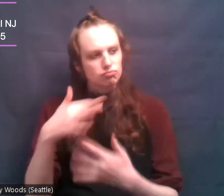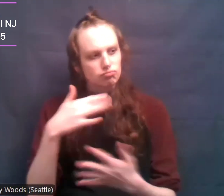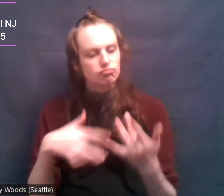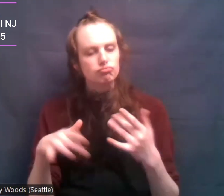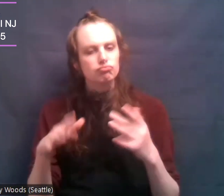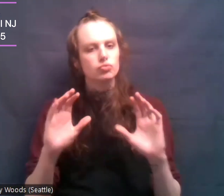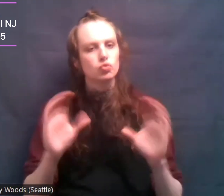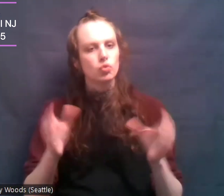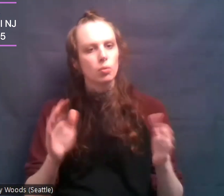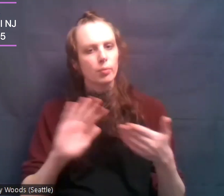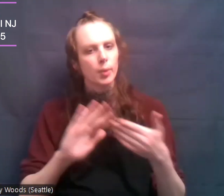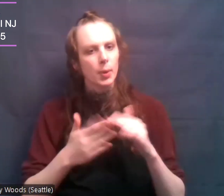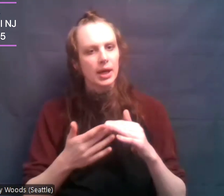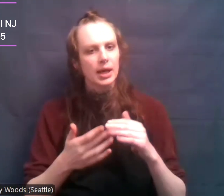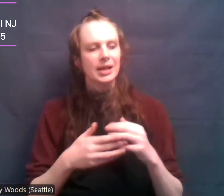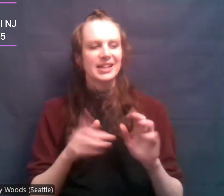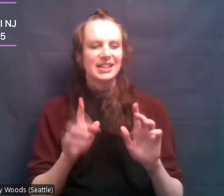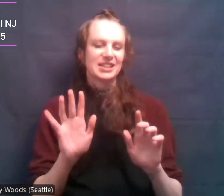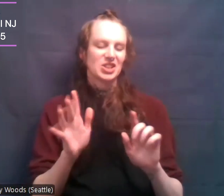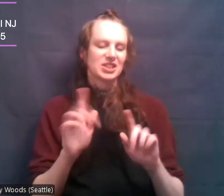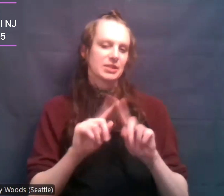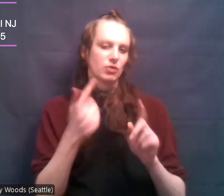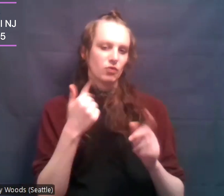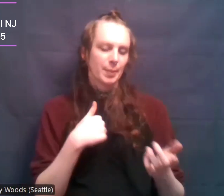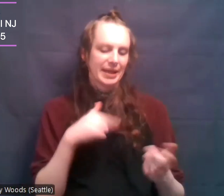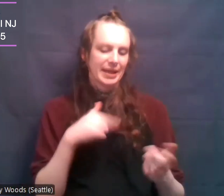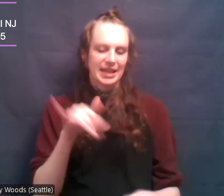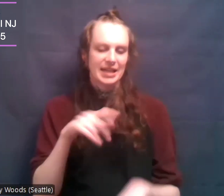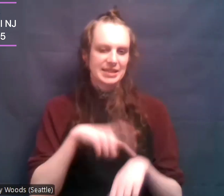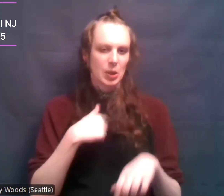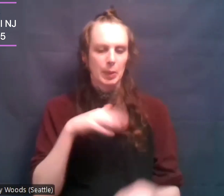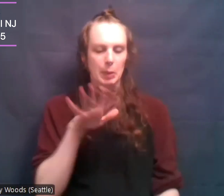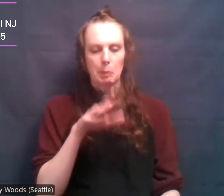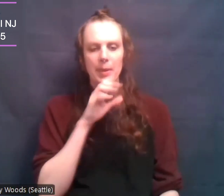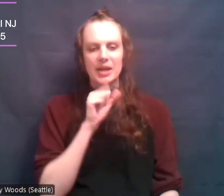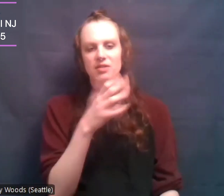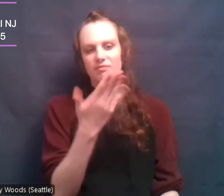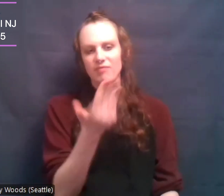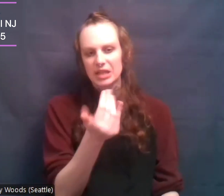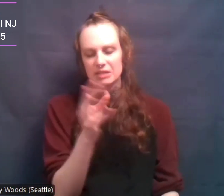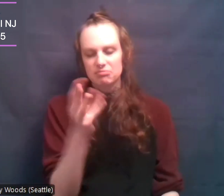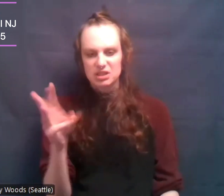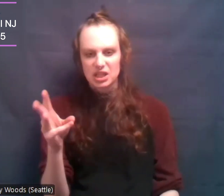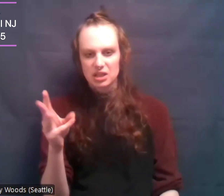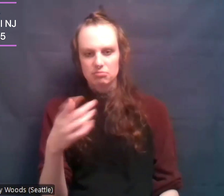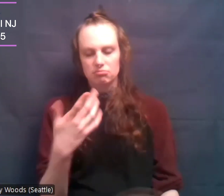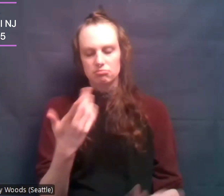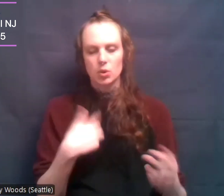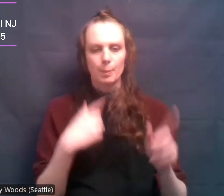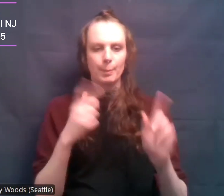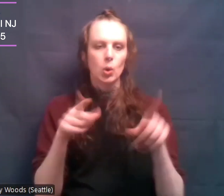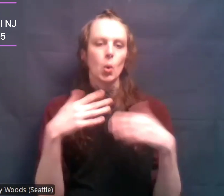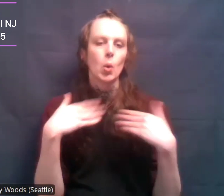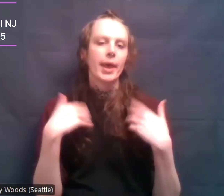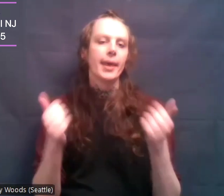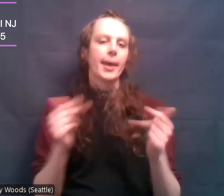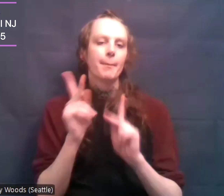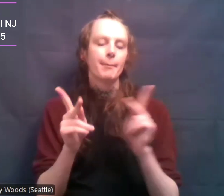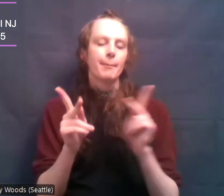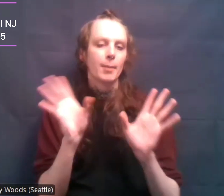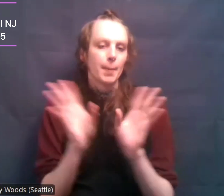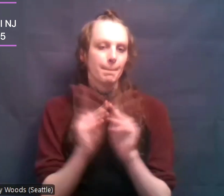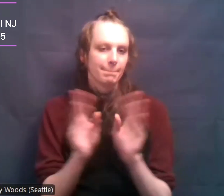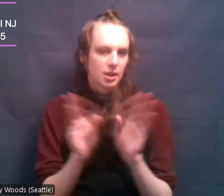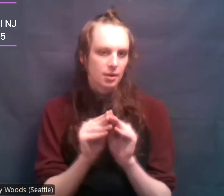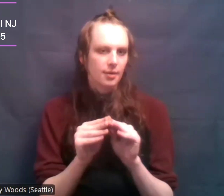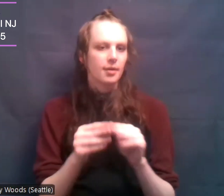I was 15, 16 at the time, and I went to a young people's meeting, and like I was expect I